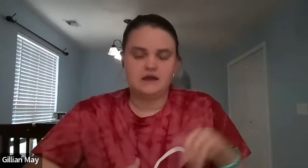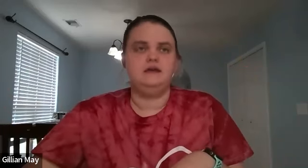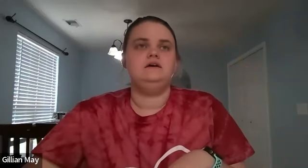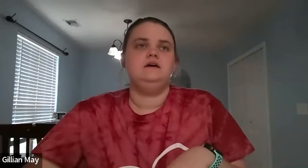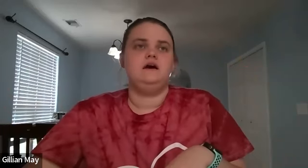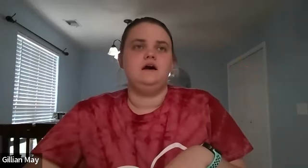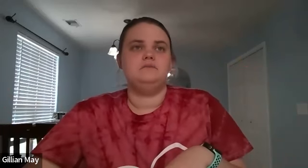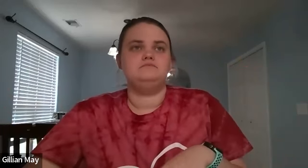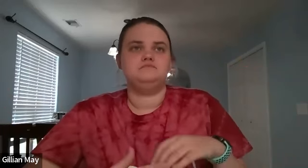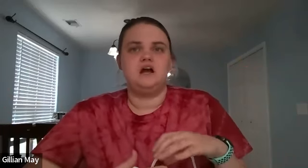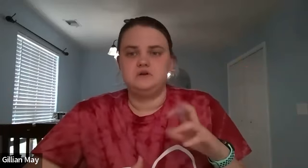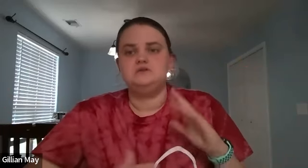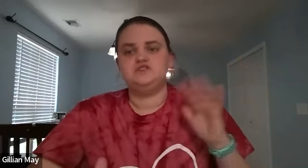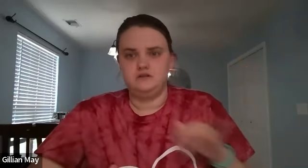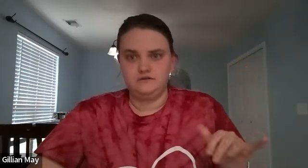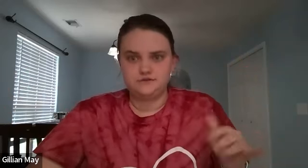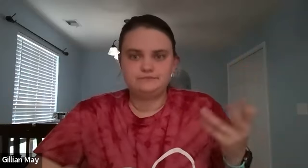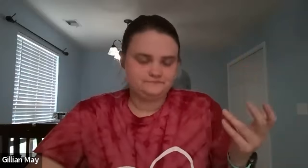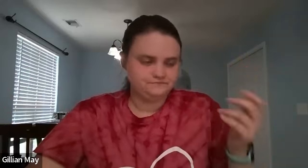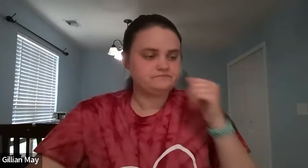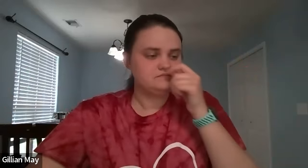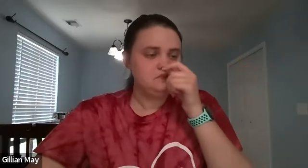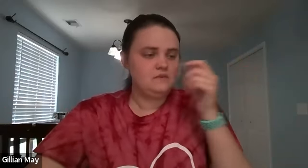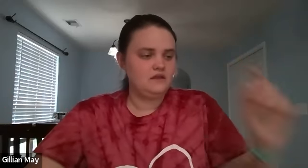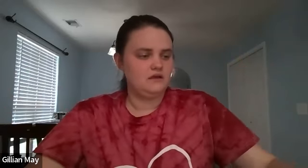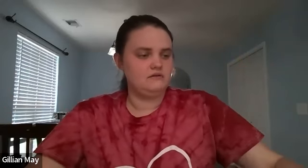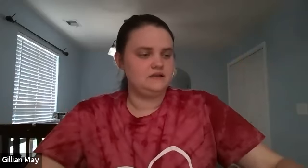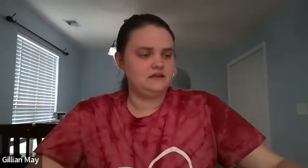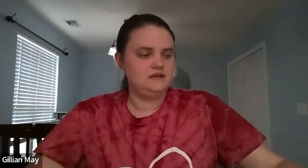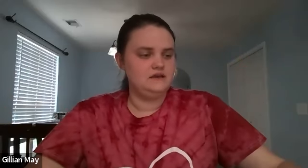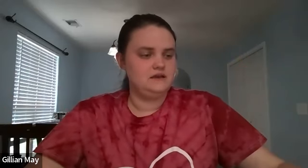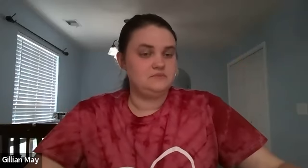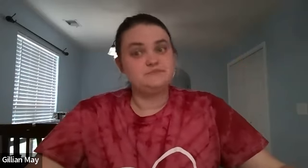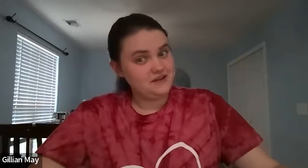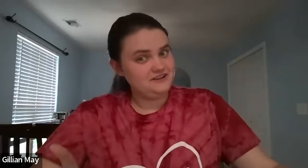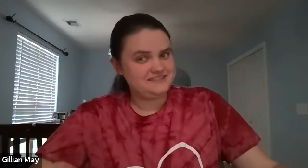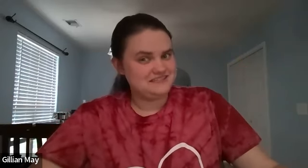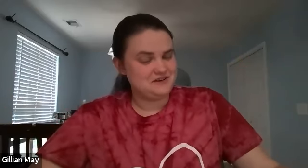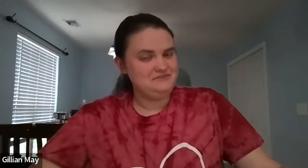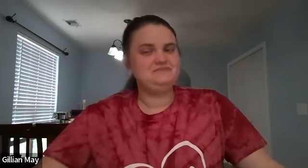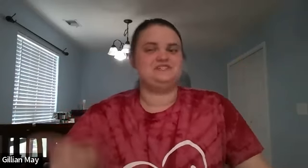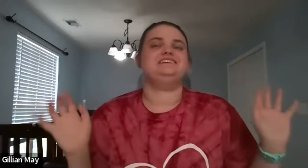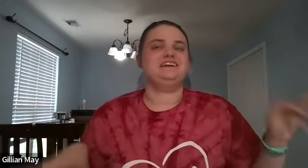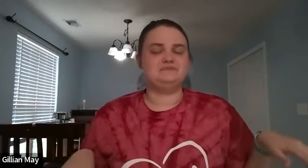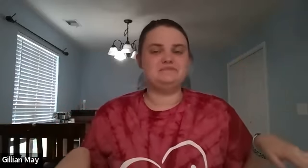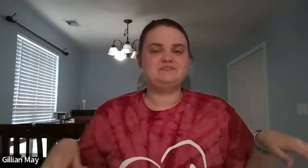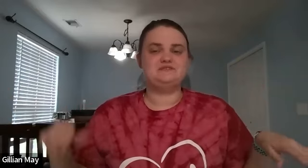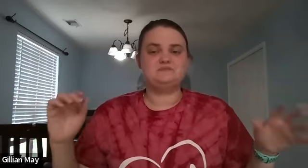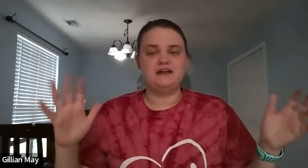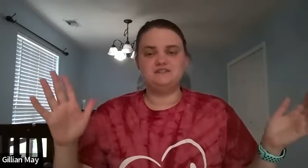fly, cockroach, all of those. Alrighty. But spider gets its own, which is the next one. So spider is